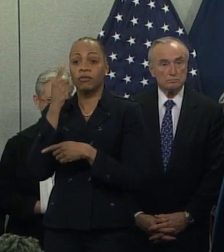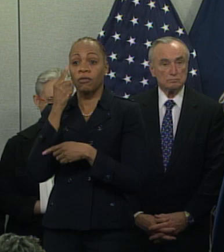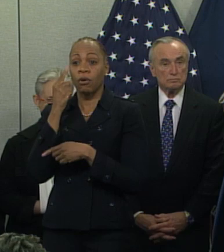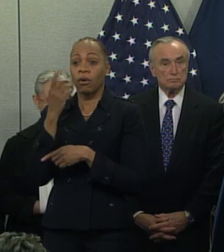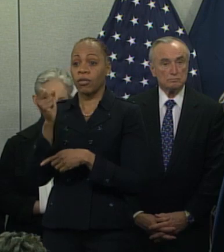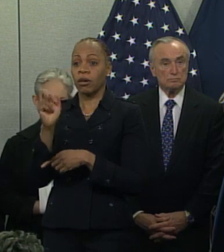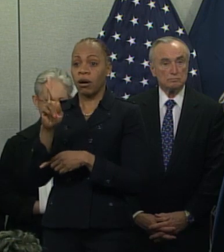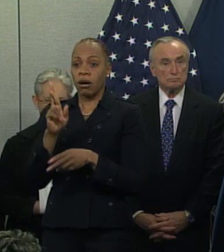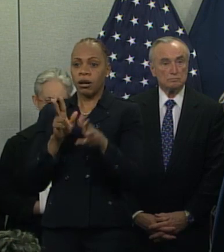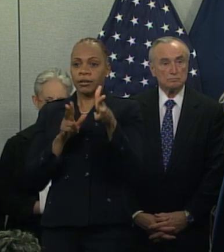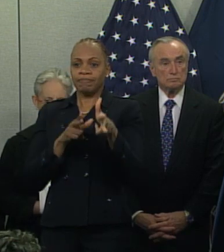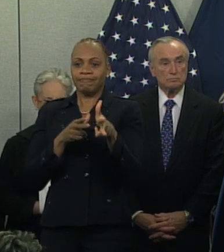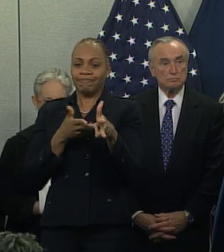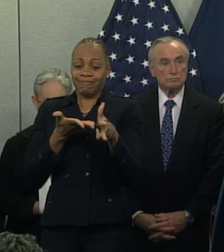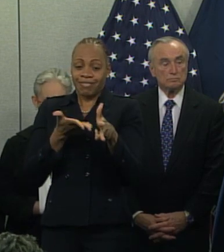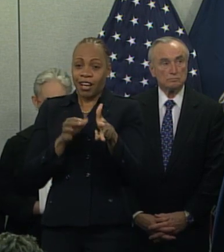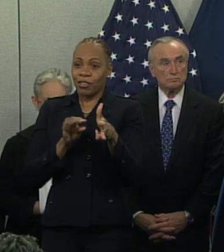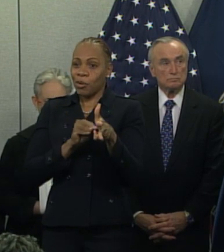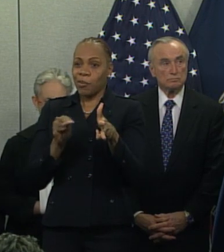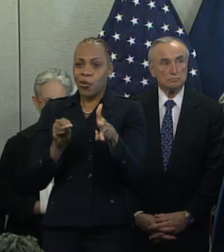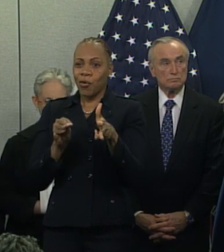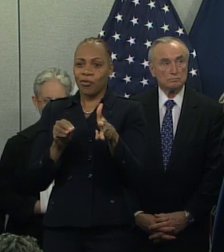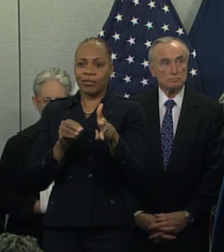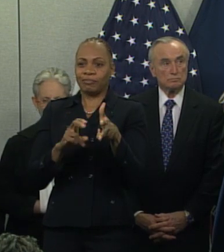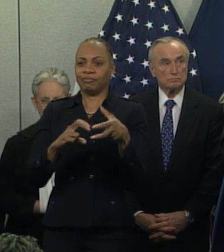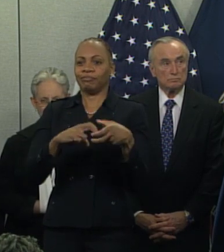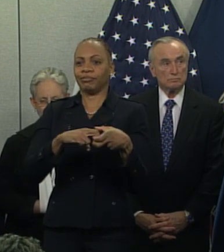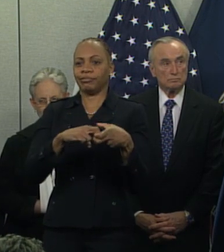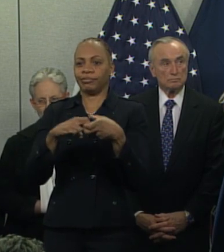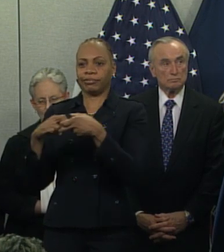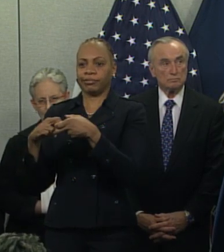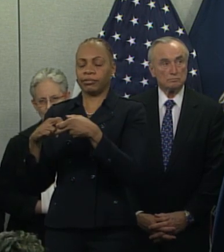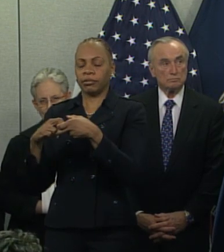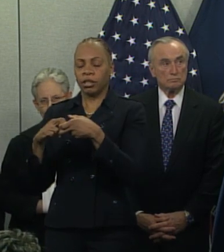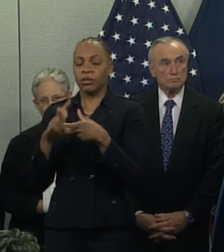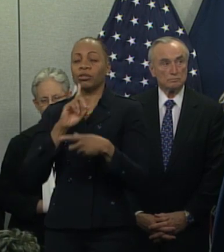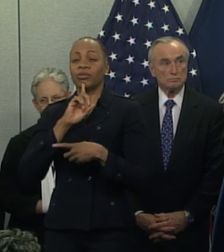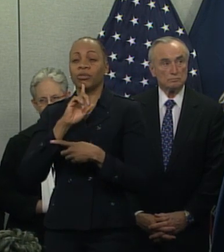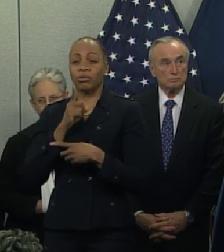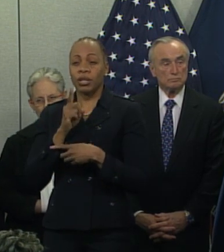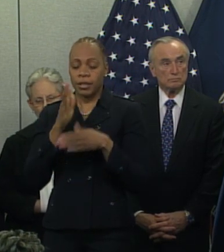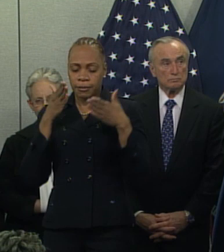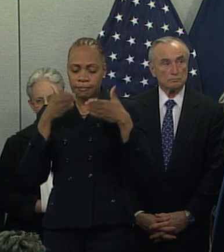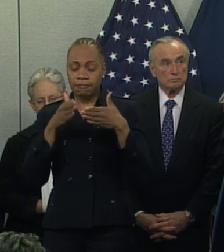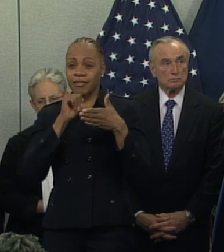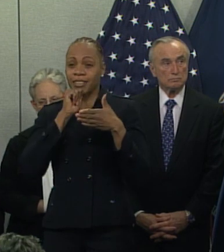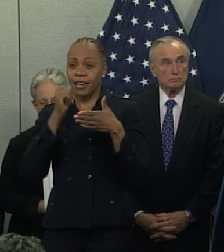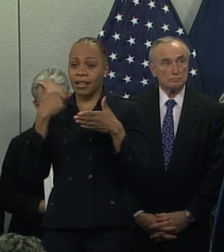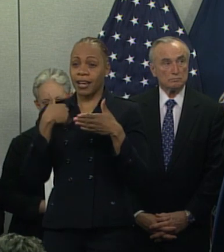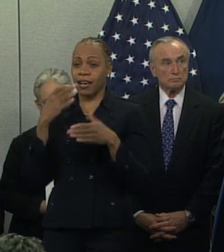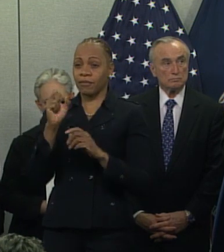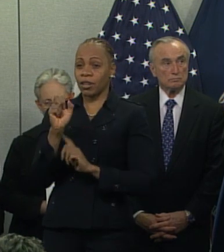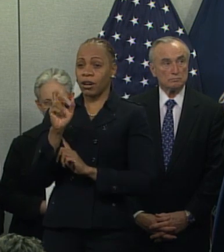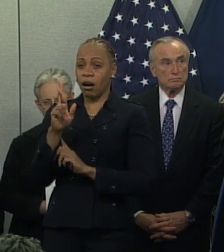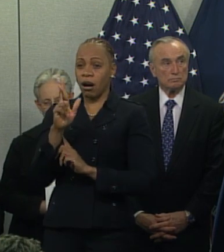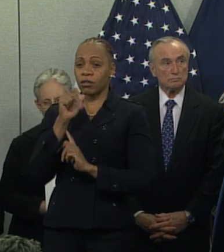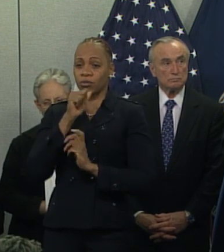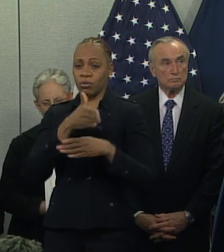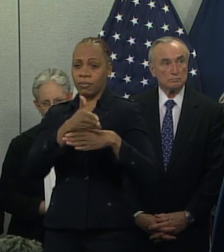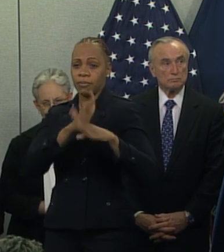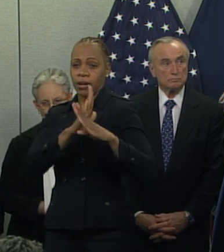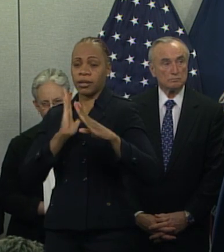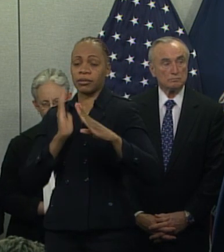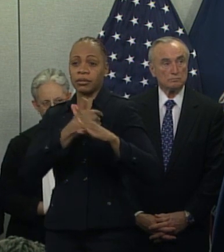vehicles from roadways and streets. So we're very crucially focused on making sure there are not vehicles in the way of our